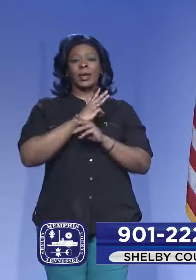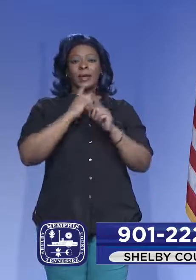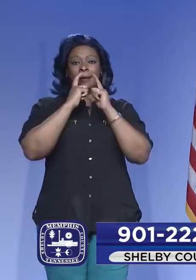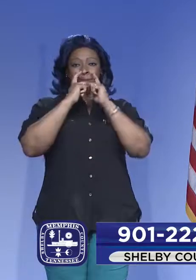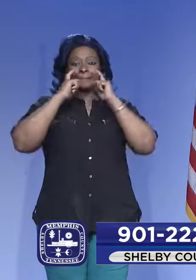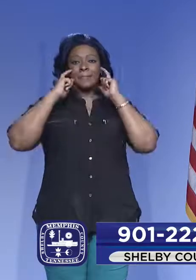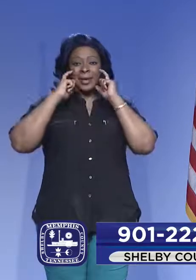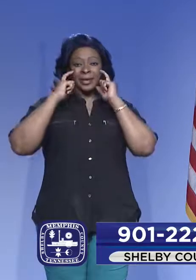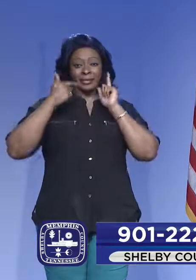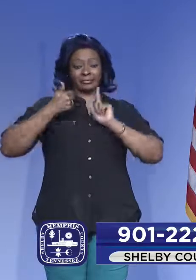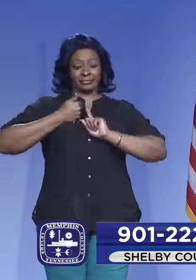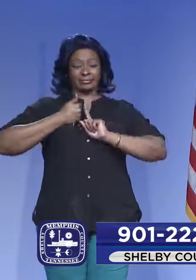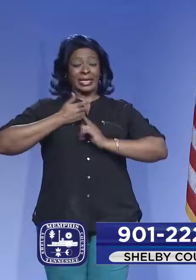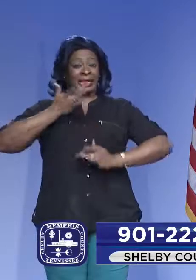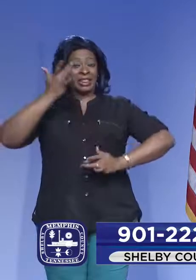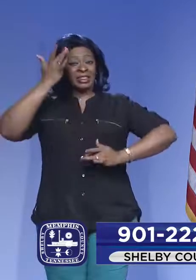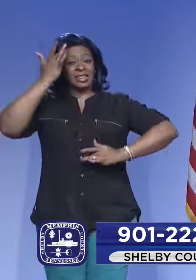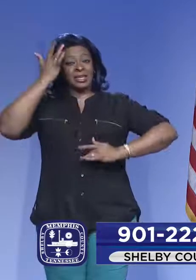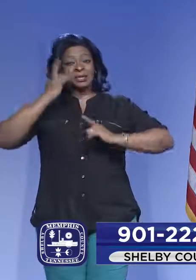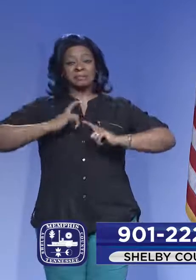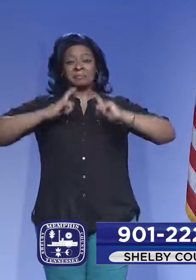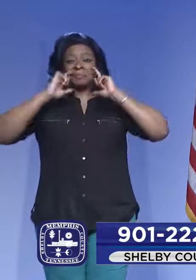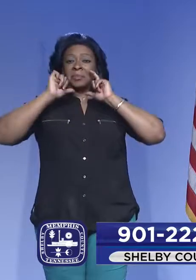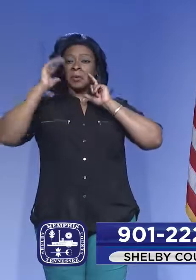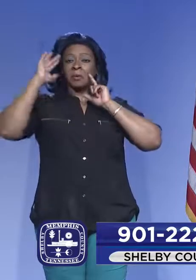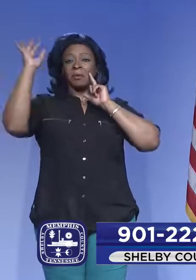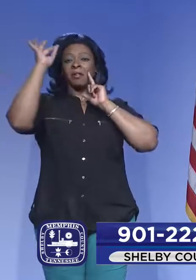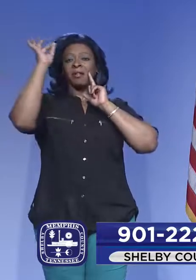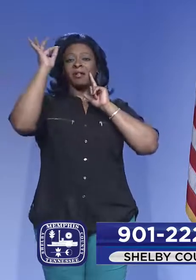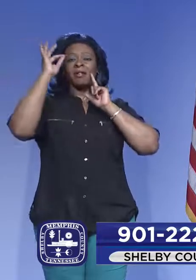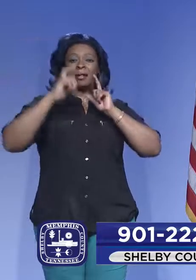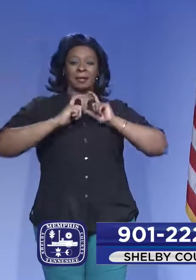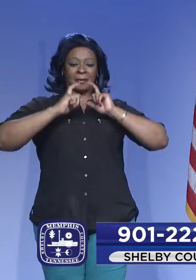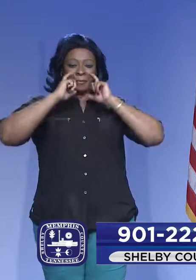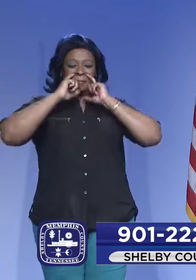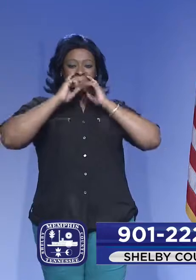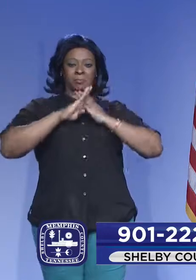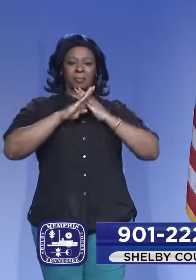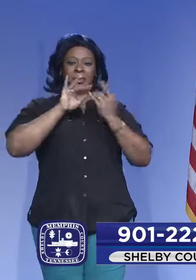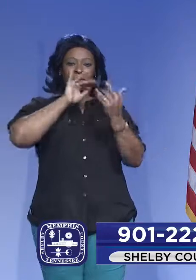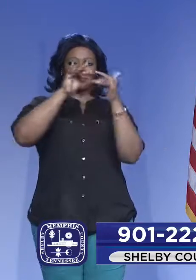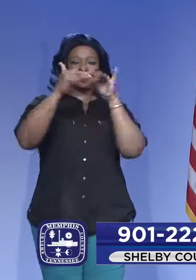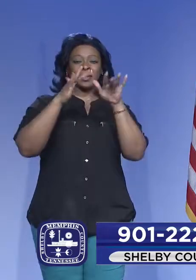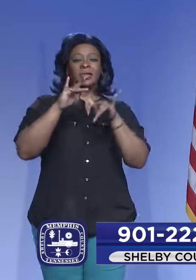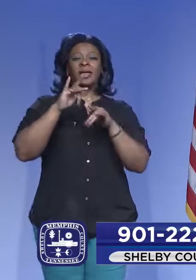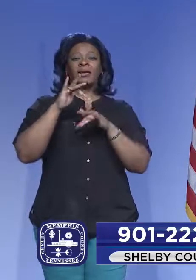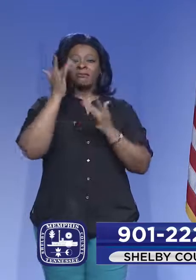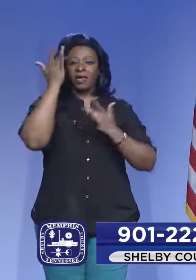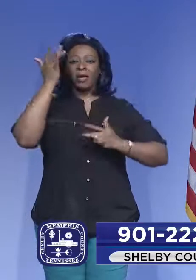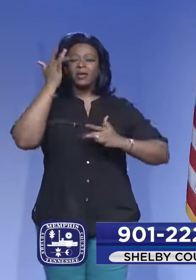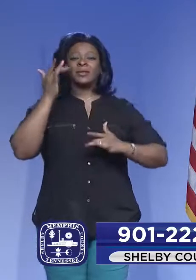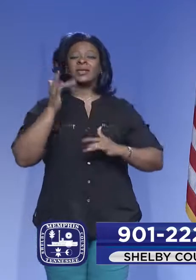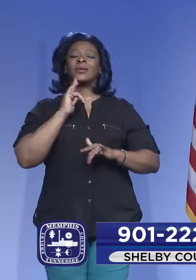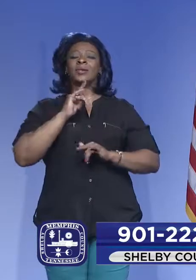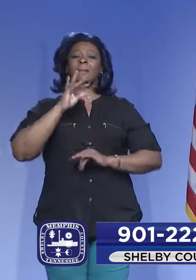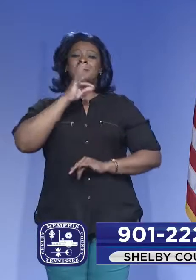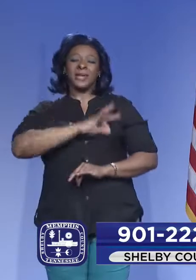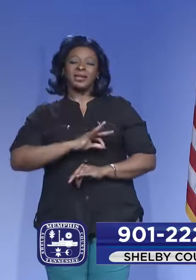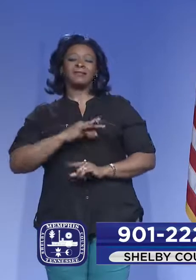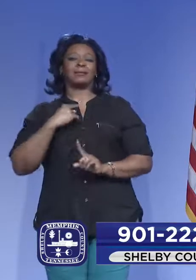mask who happens to be infected and not know it. So there's a benefit to the employee